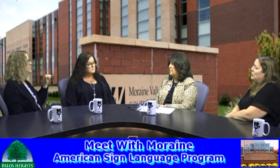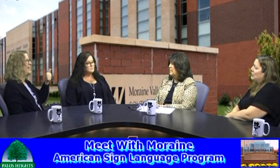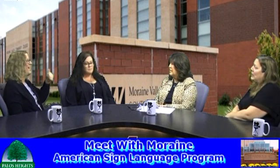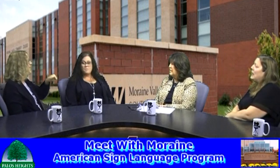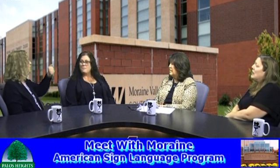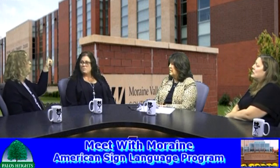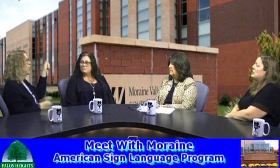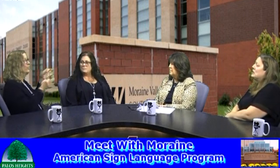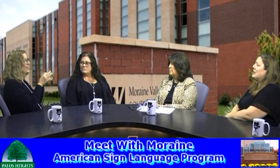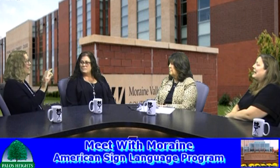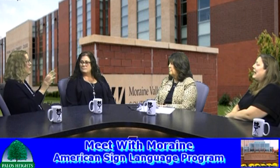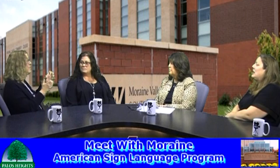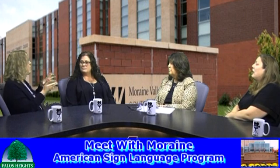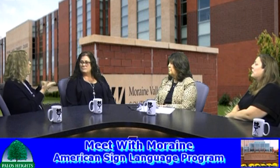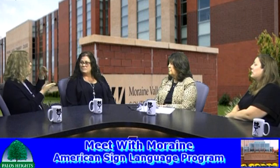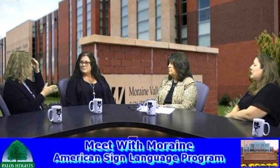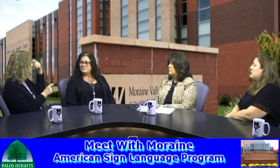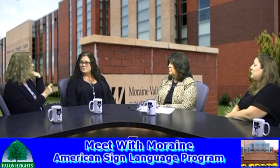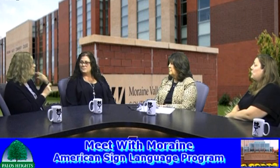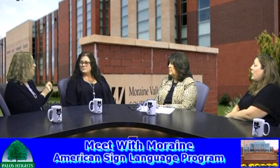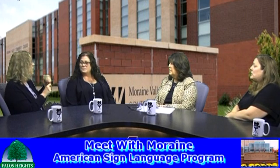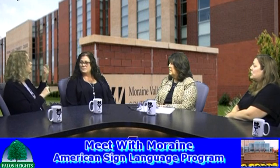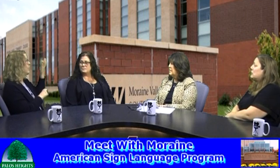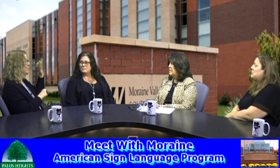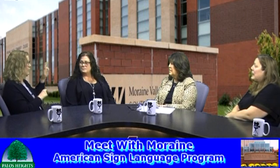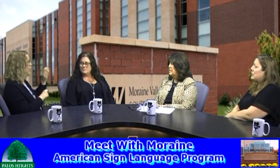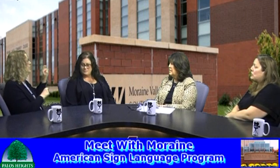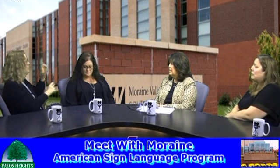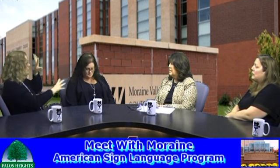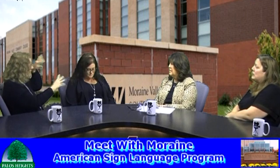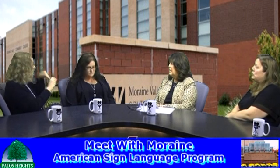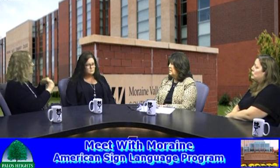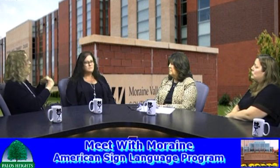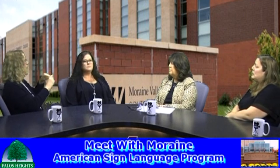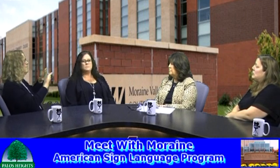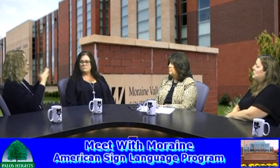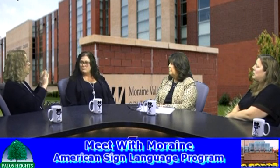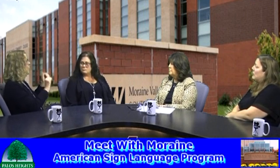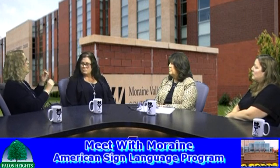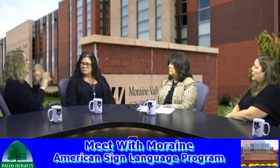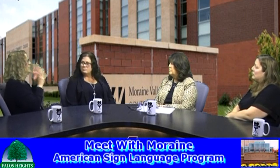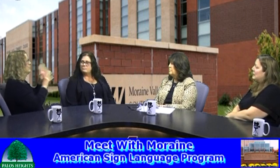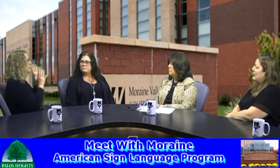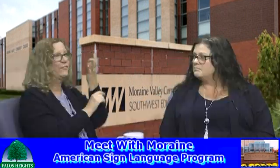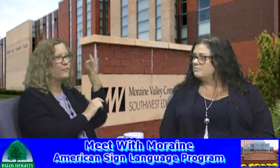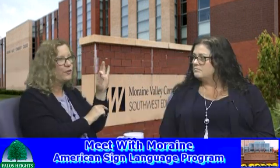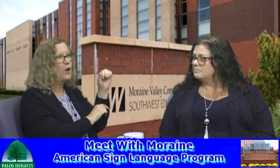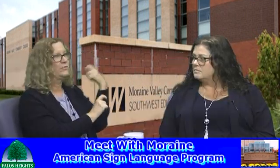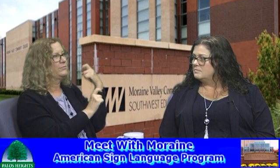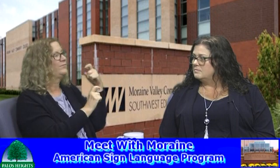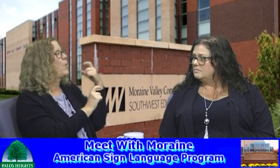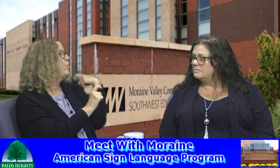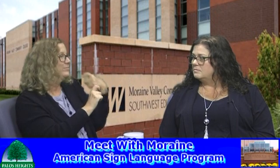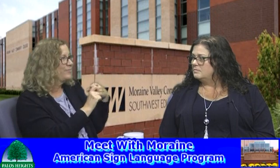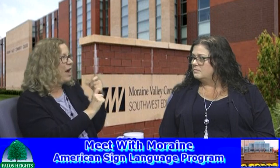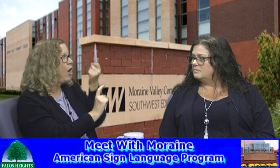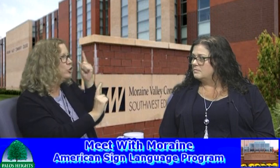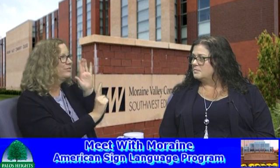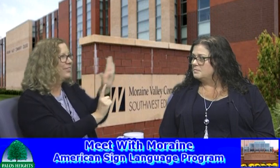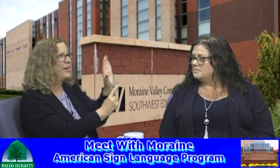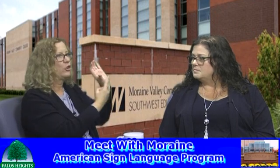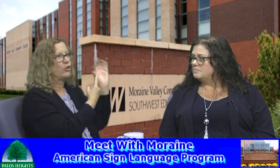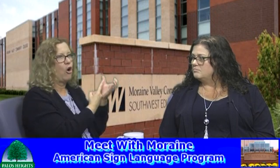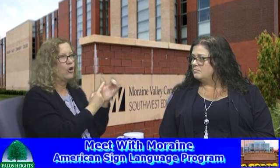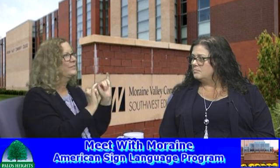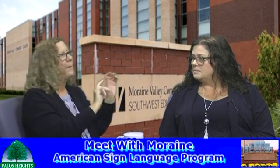deaf community. Just like any other language, if you want to learn Spanish or French, you do need to become involved in that community of individuals